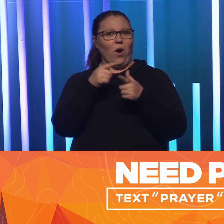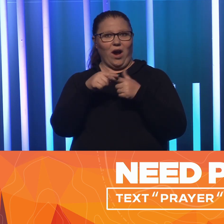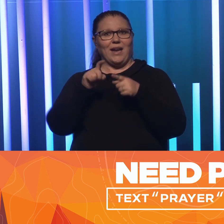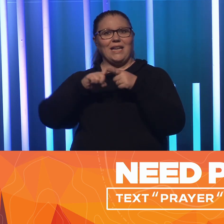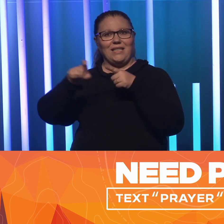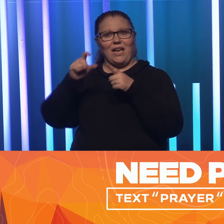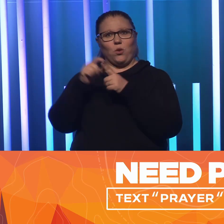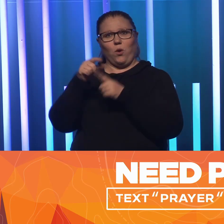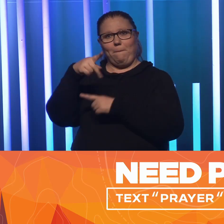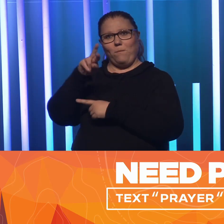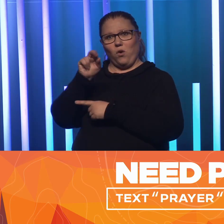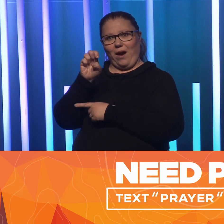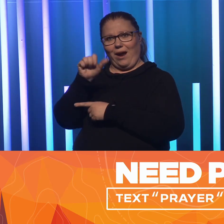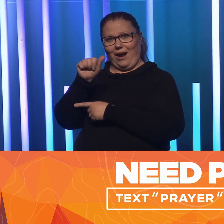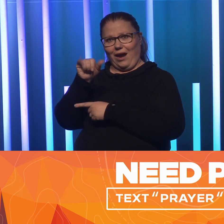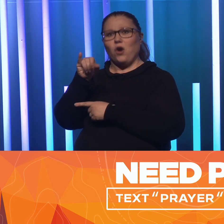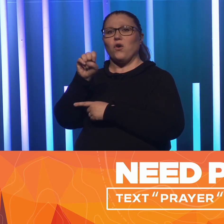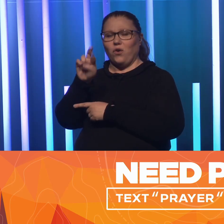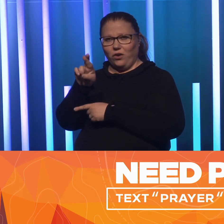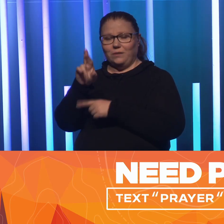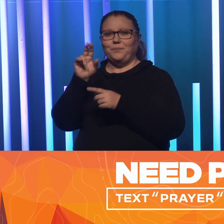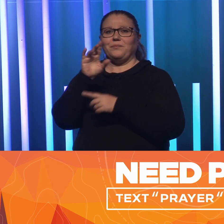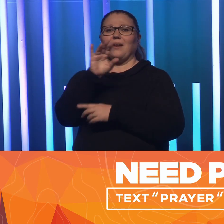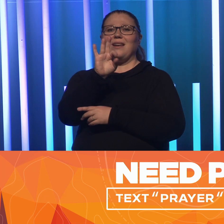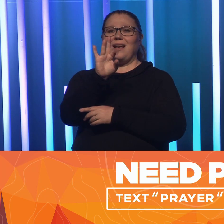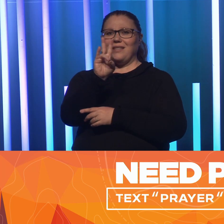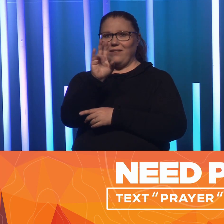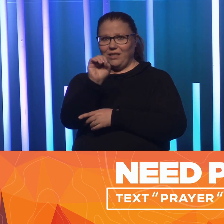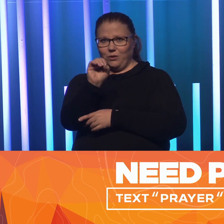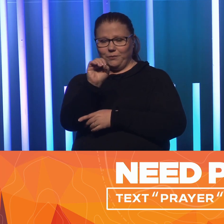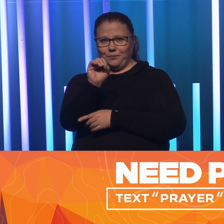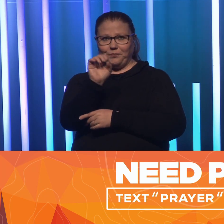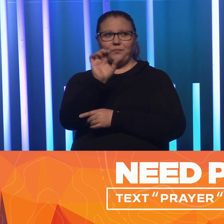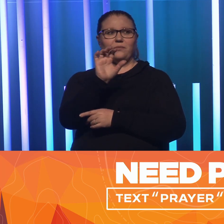text the word prayer to